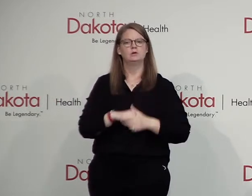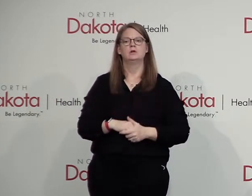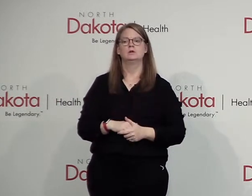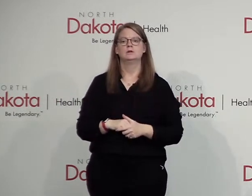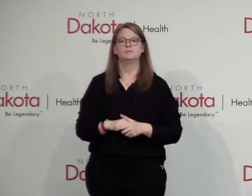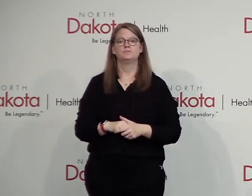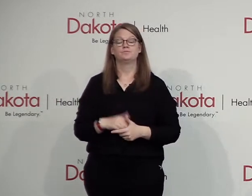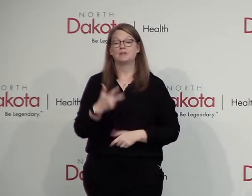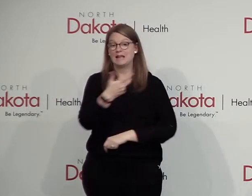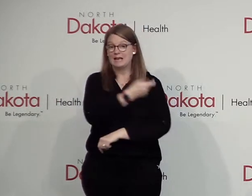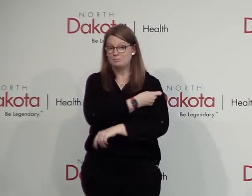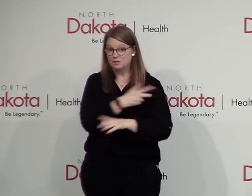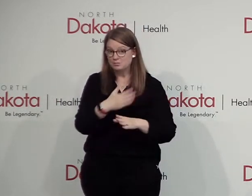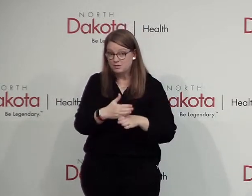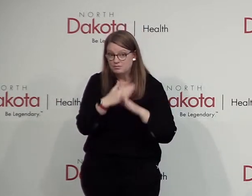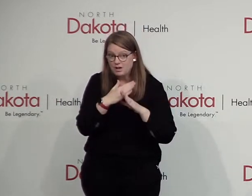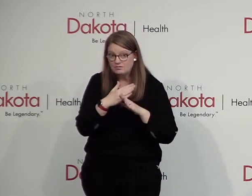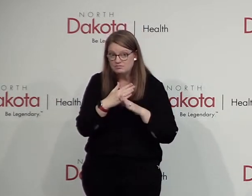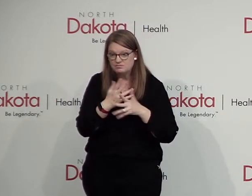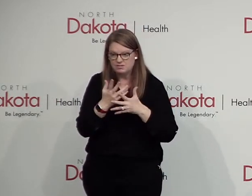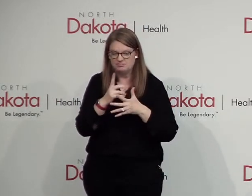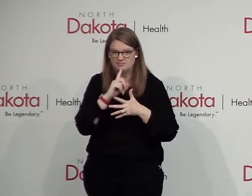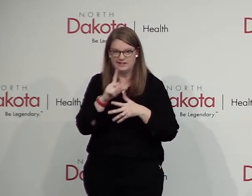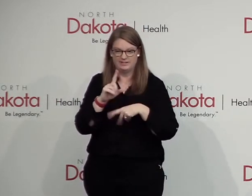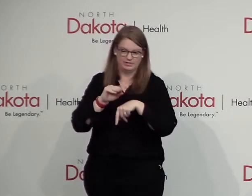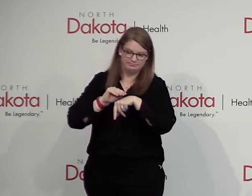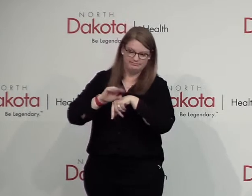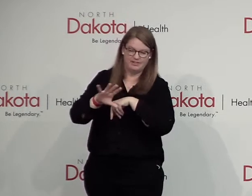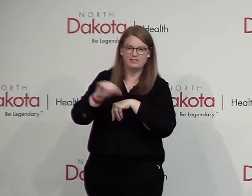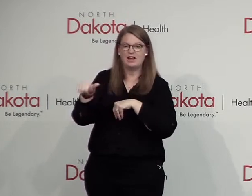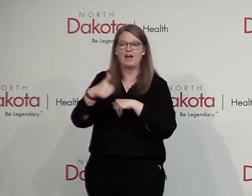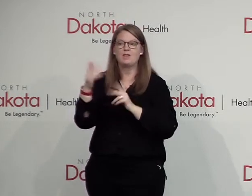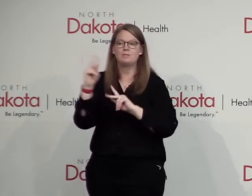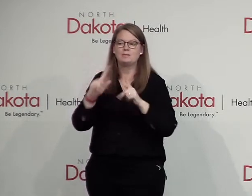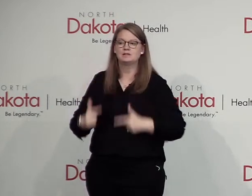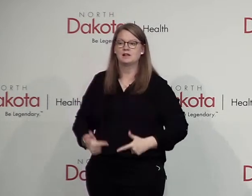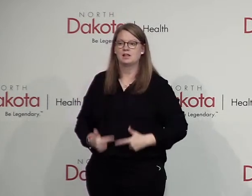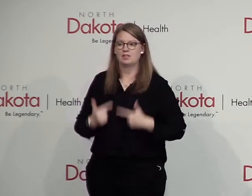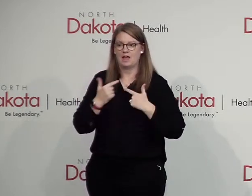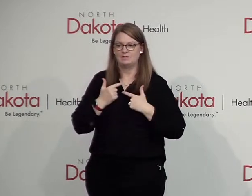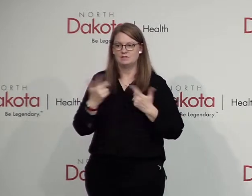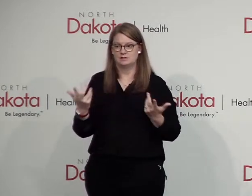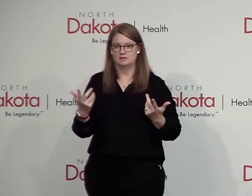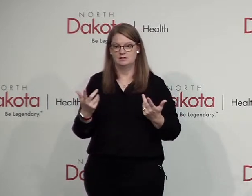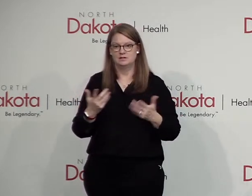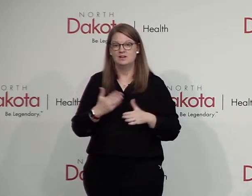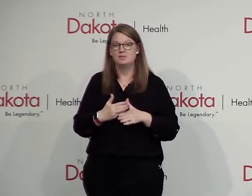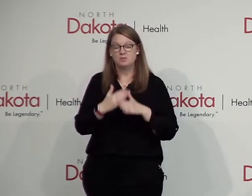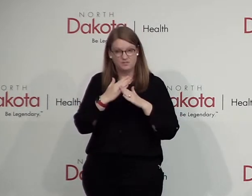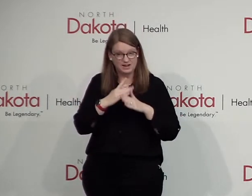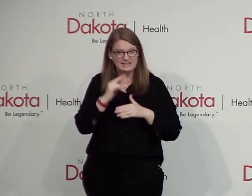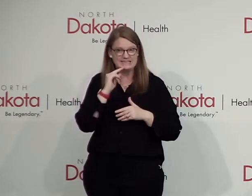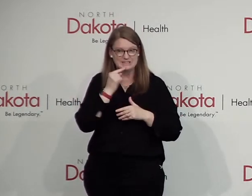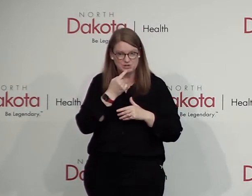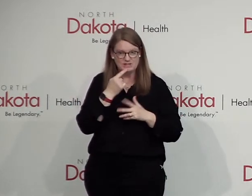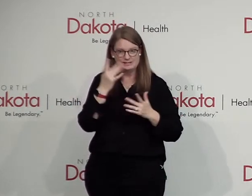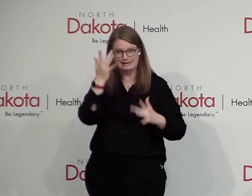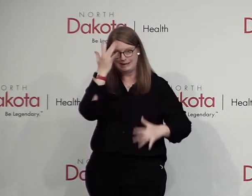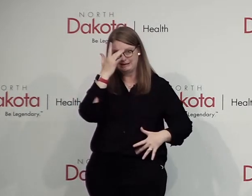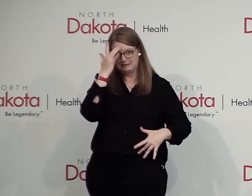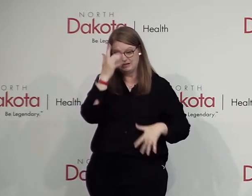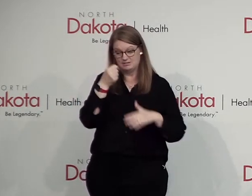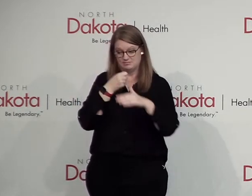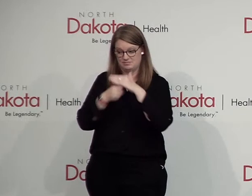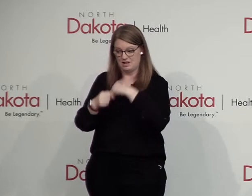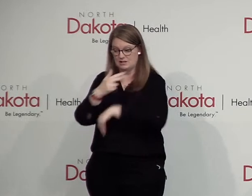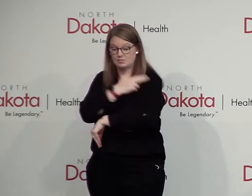Immunizations will help prevent this illness from affecting lives. It's highly effective at preventing serious illness, hospitalization,